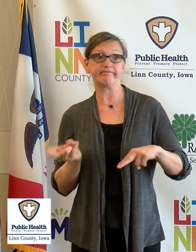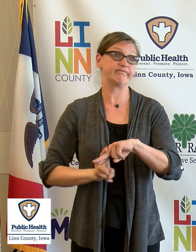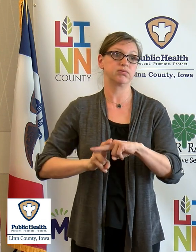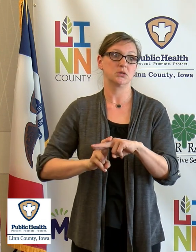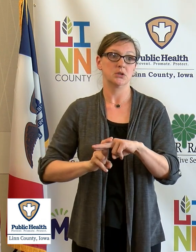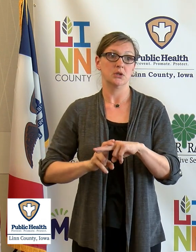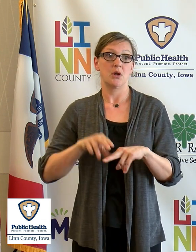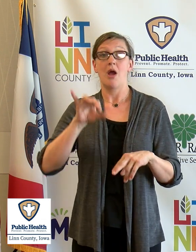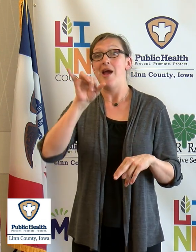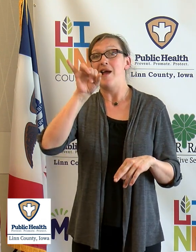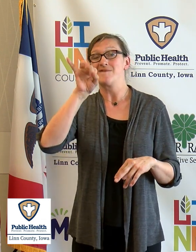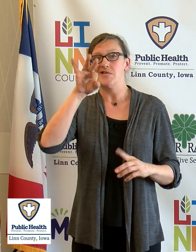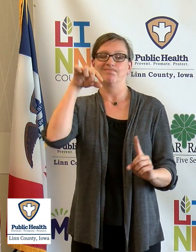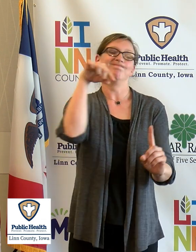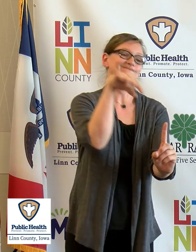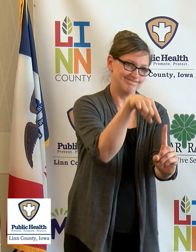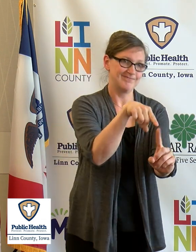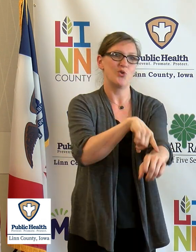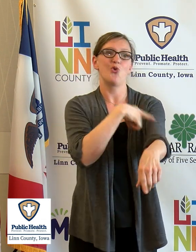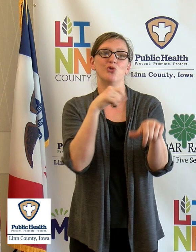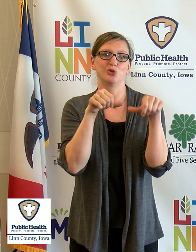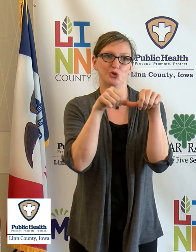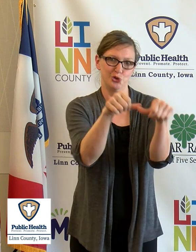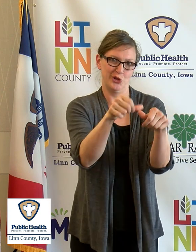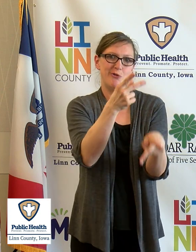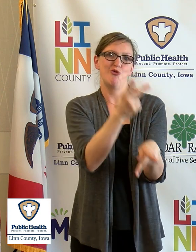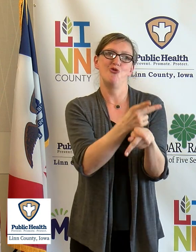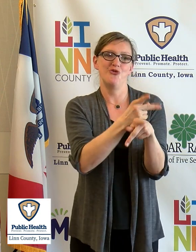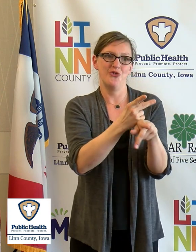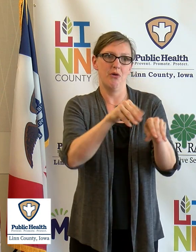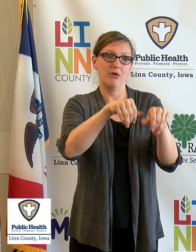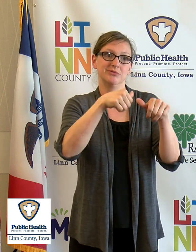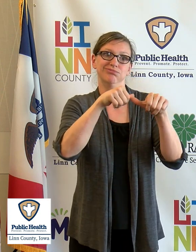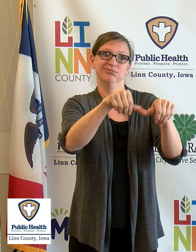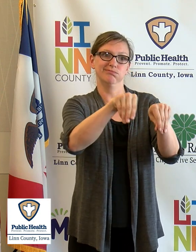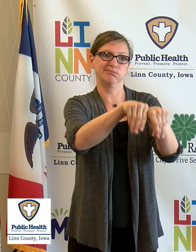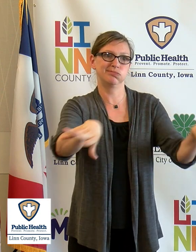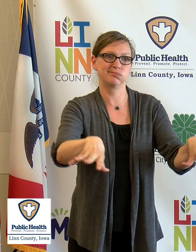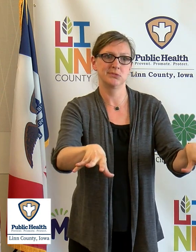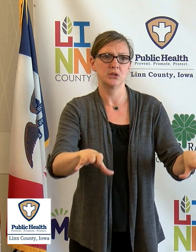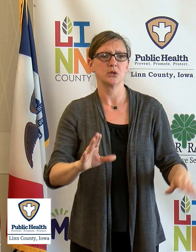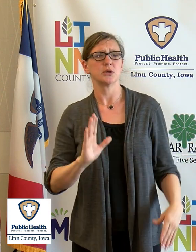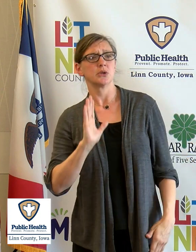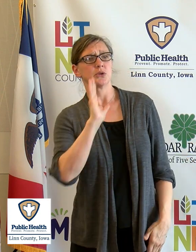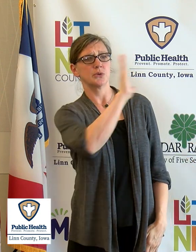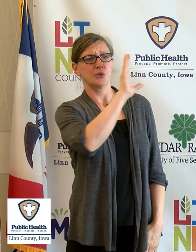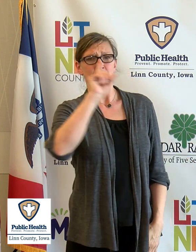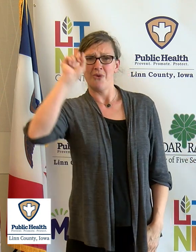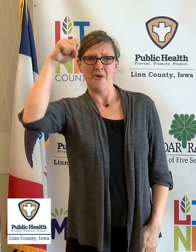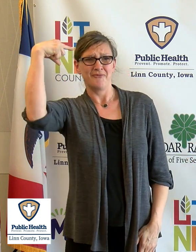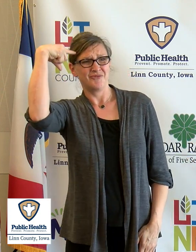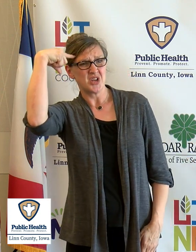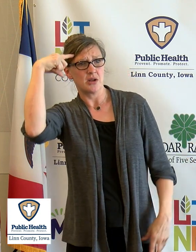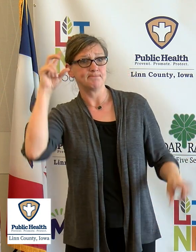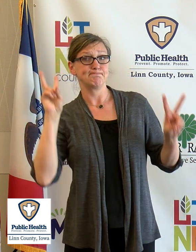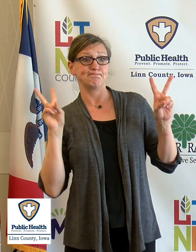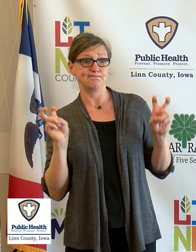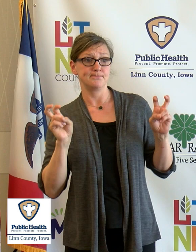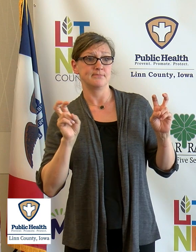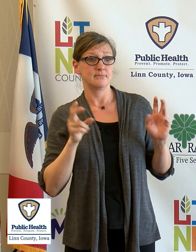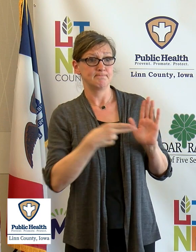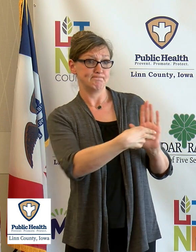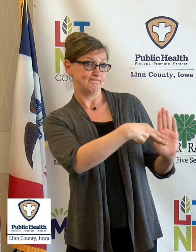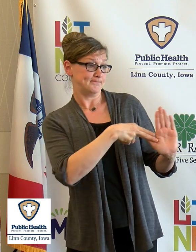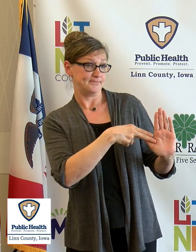facilities, keeping in mind the governor's definition of long-term care facility outbreak does not include workers at